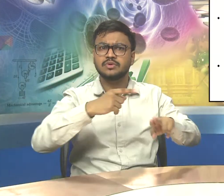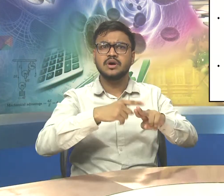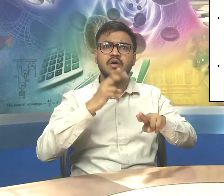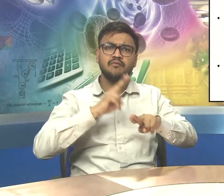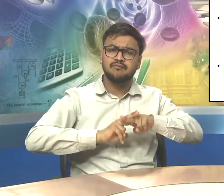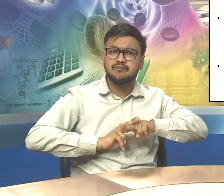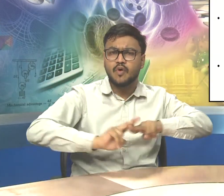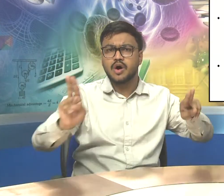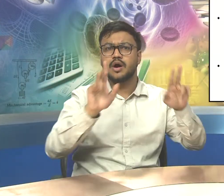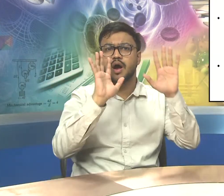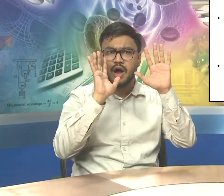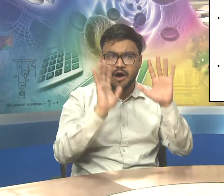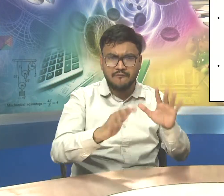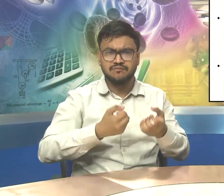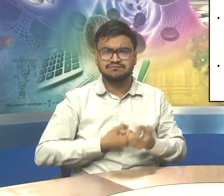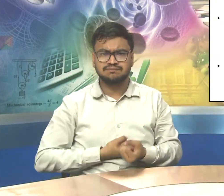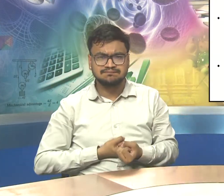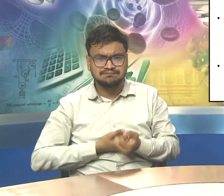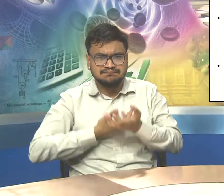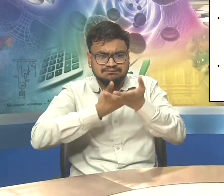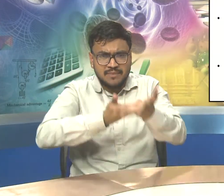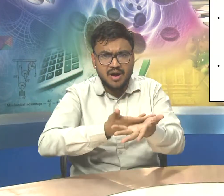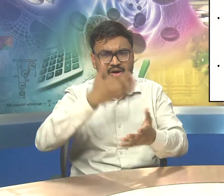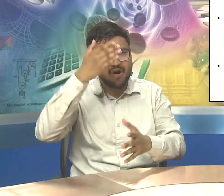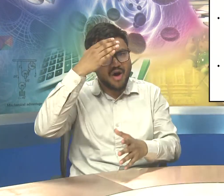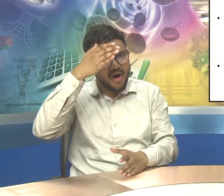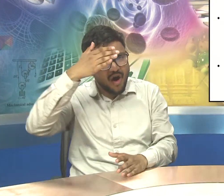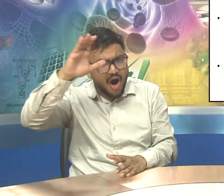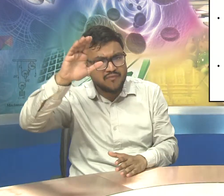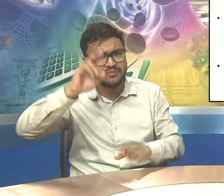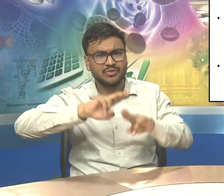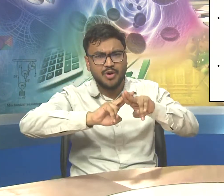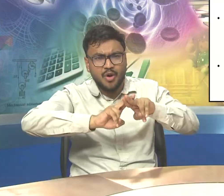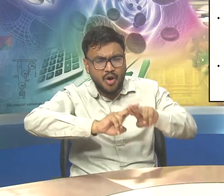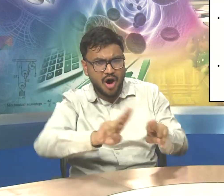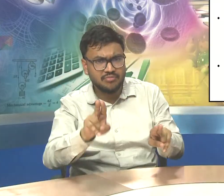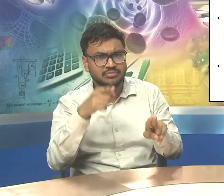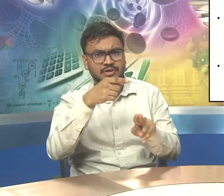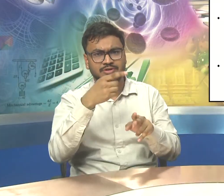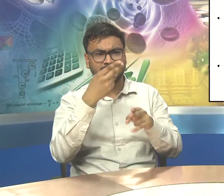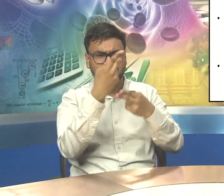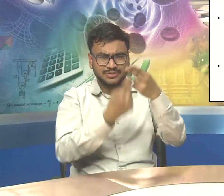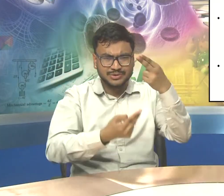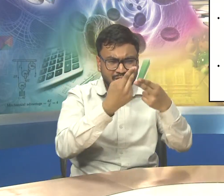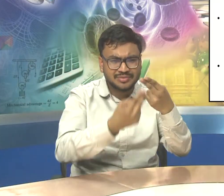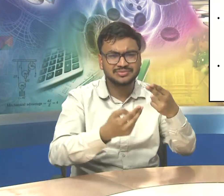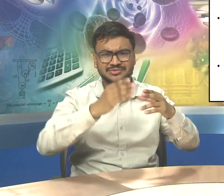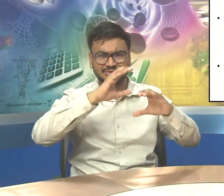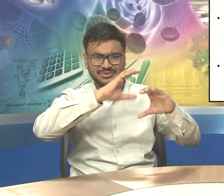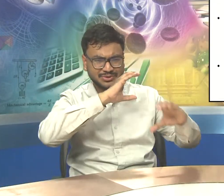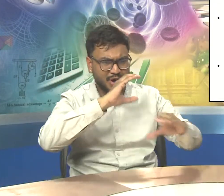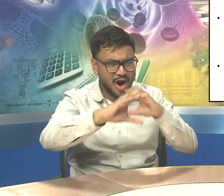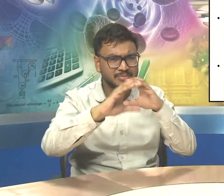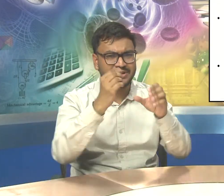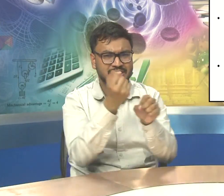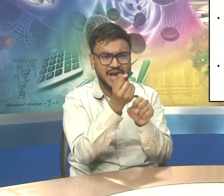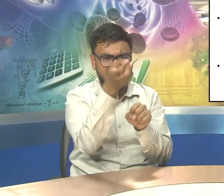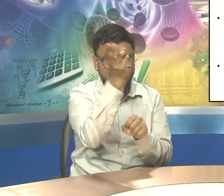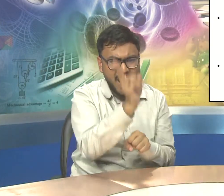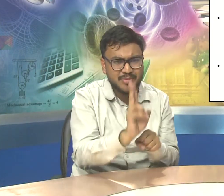Indian Sign Language is a full and complete language that can express concepts